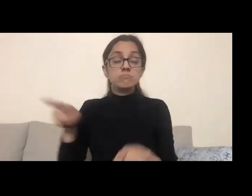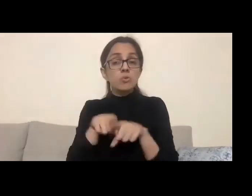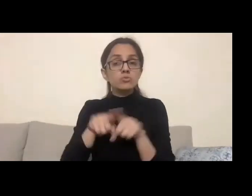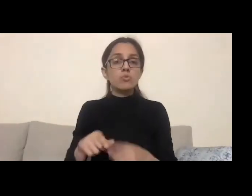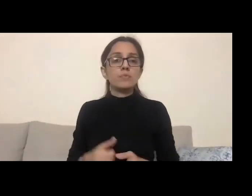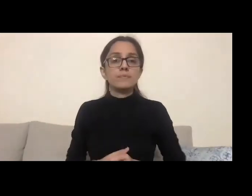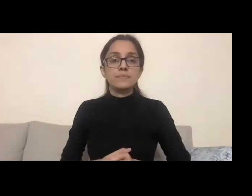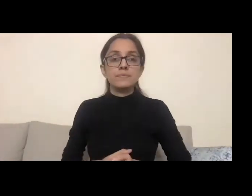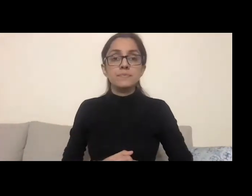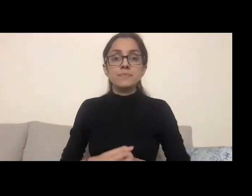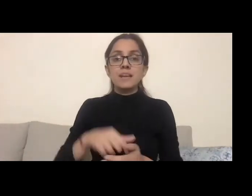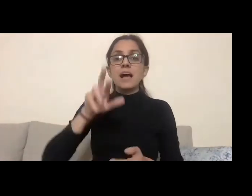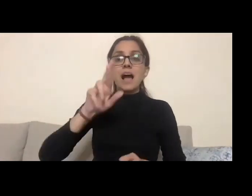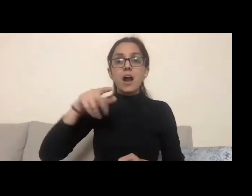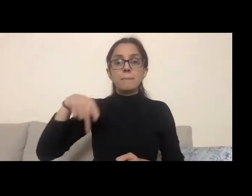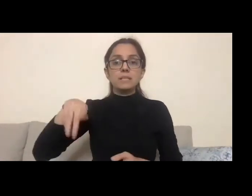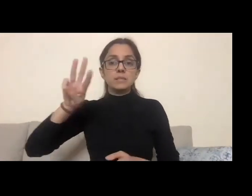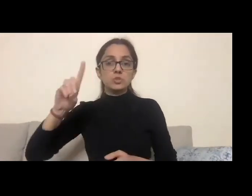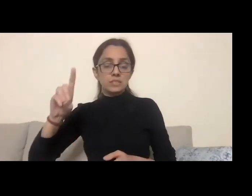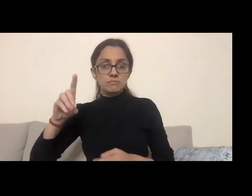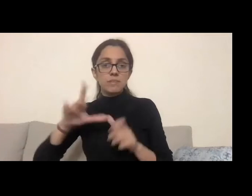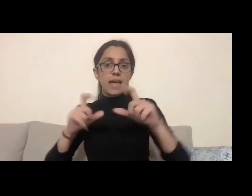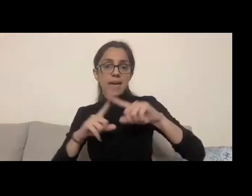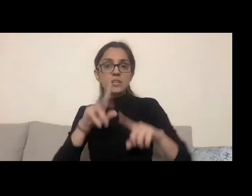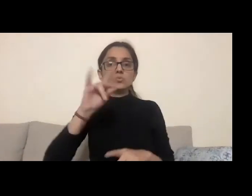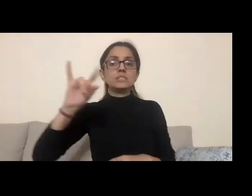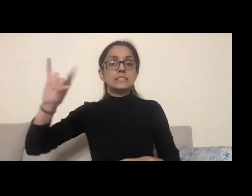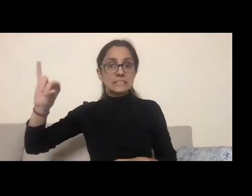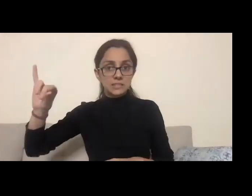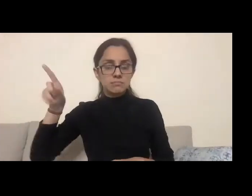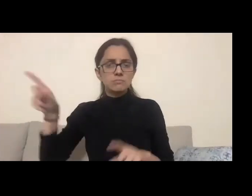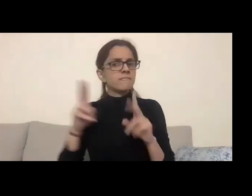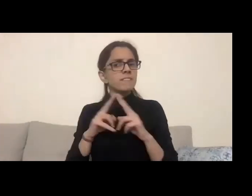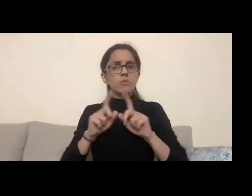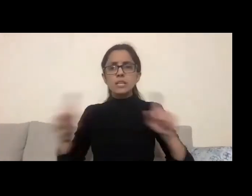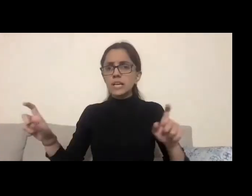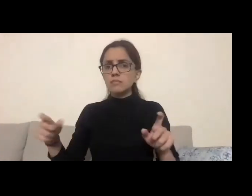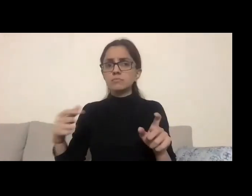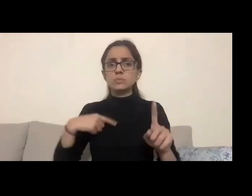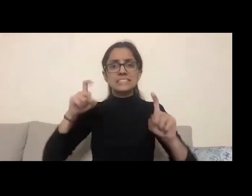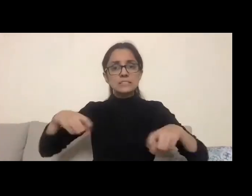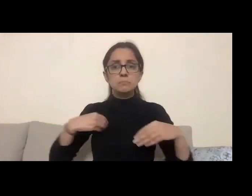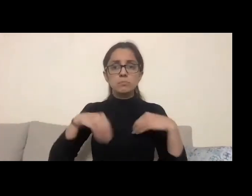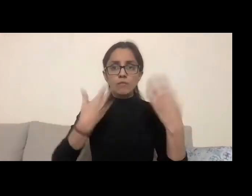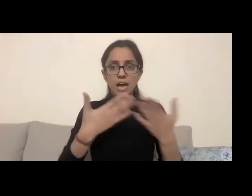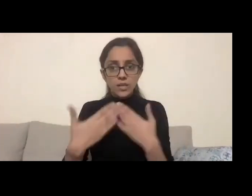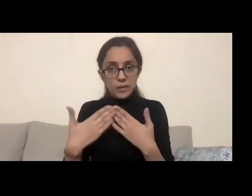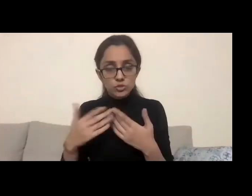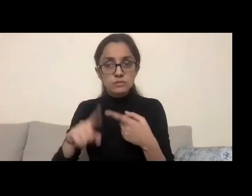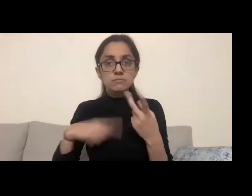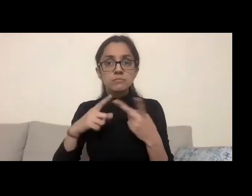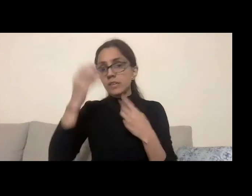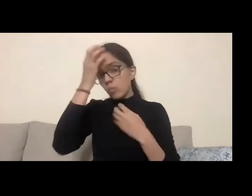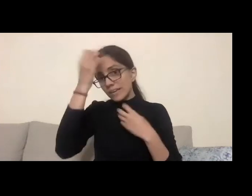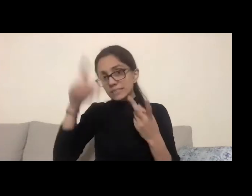Right RPWD Act 2016 makes it very clear that we need to provide education,